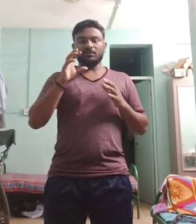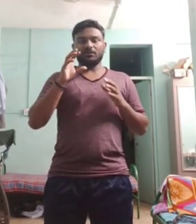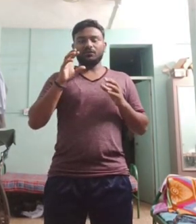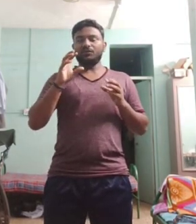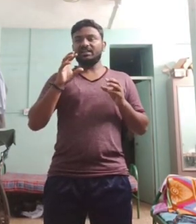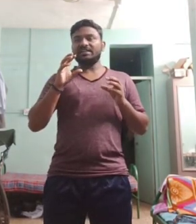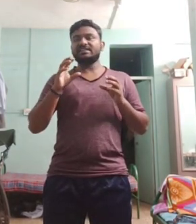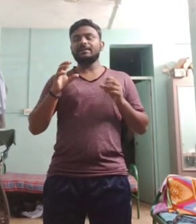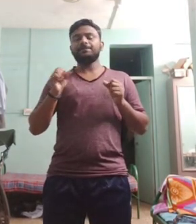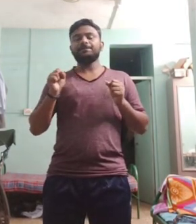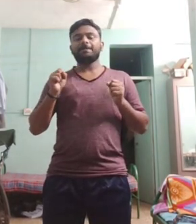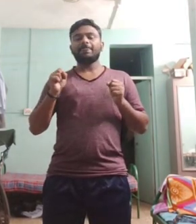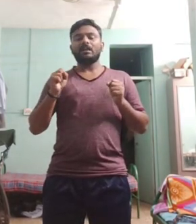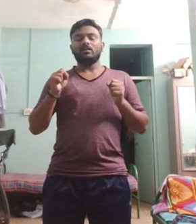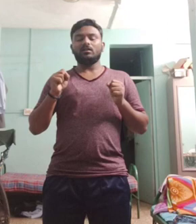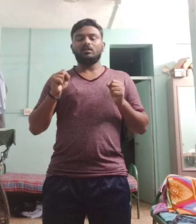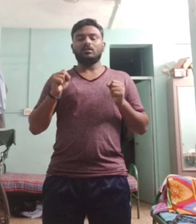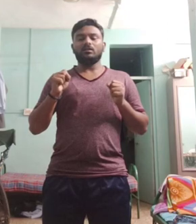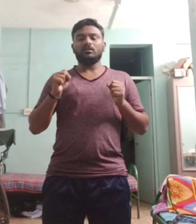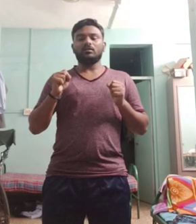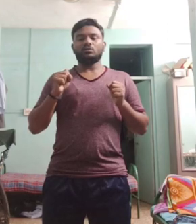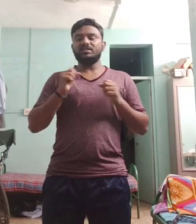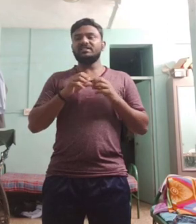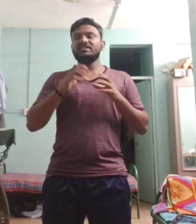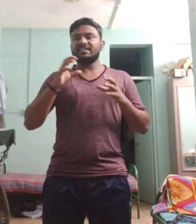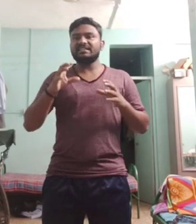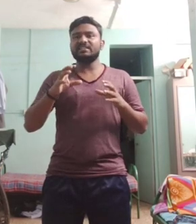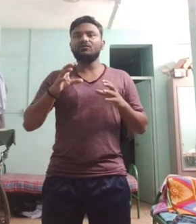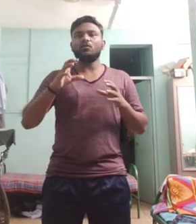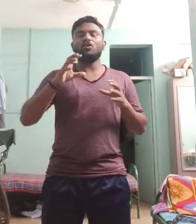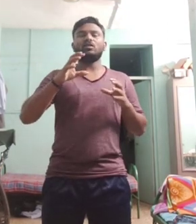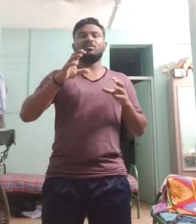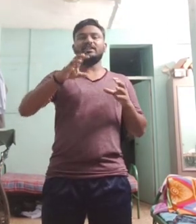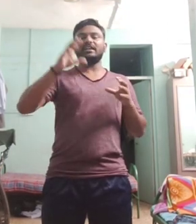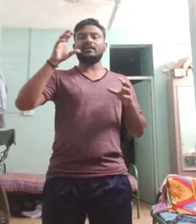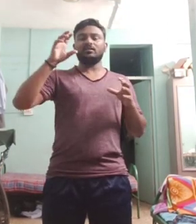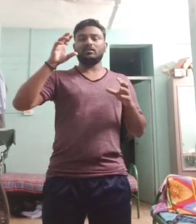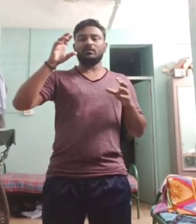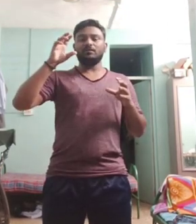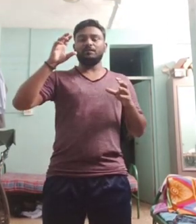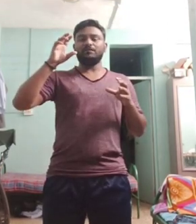what we can say, switch is testing their